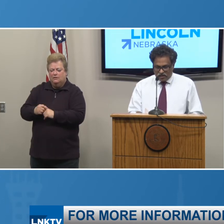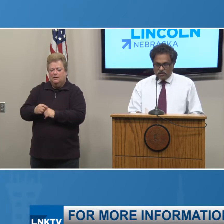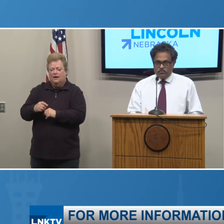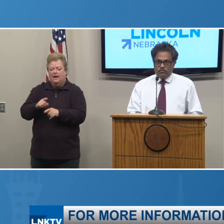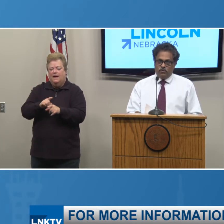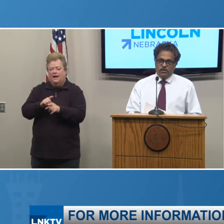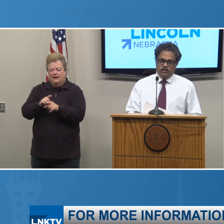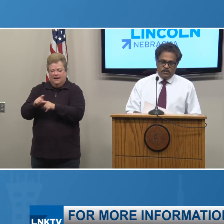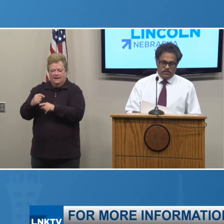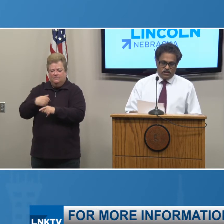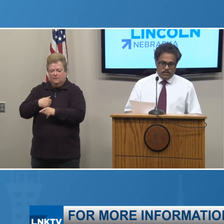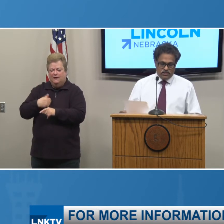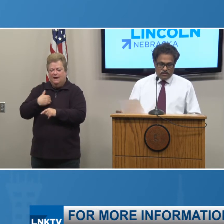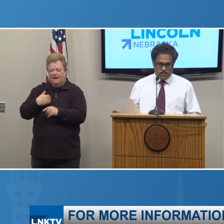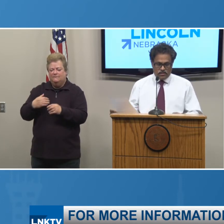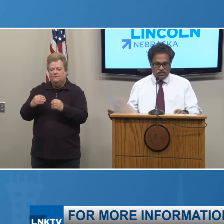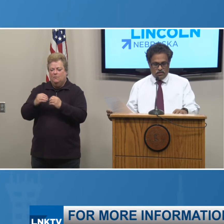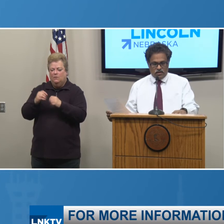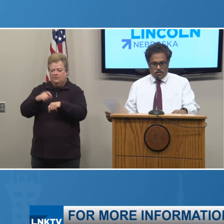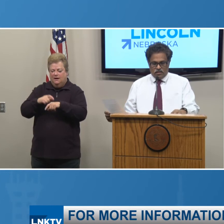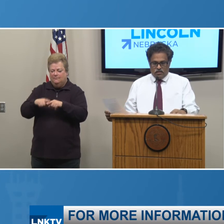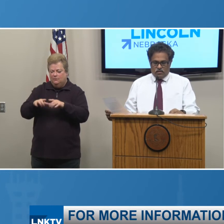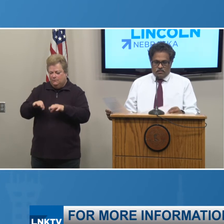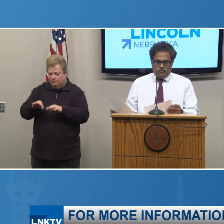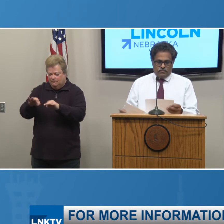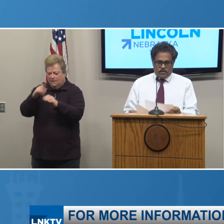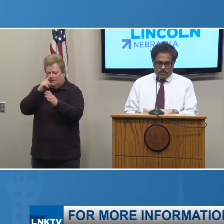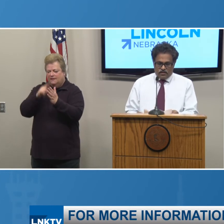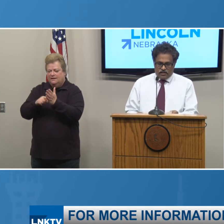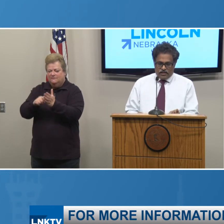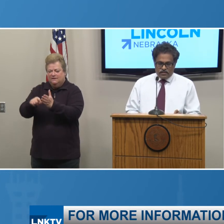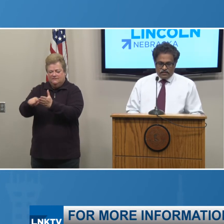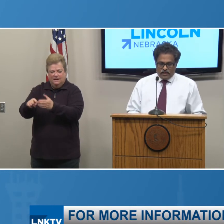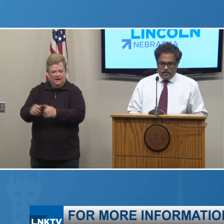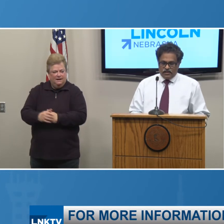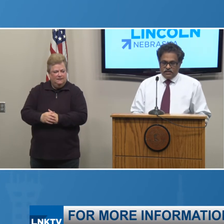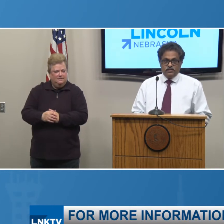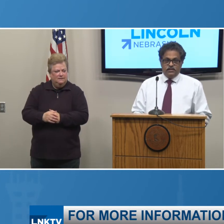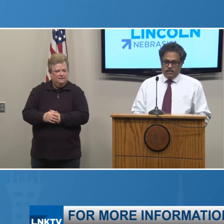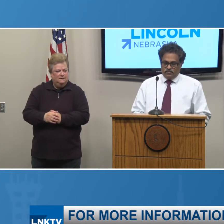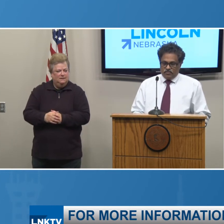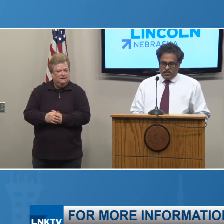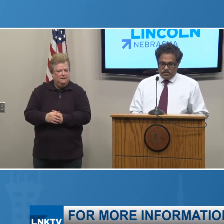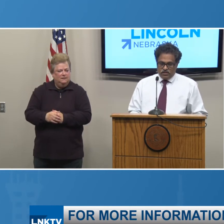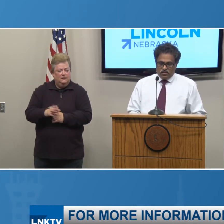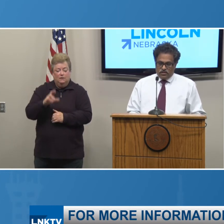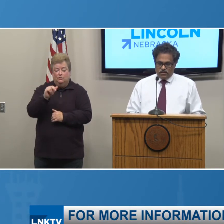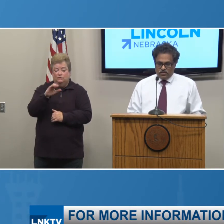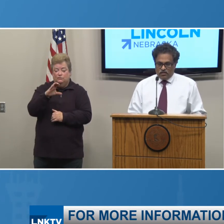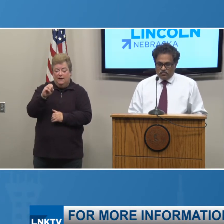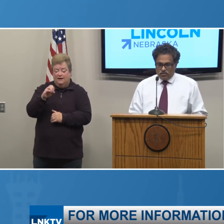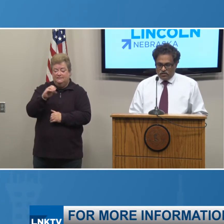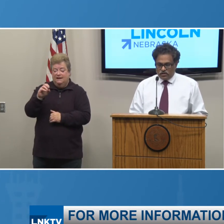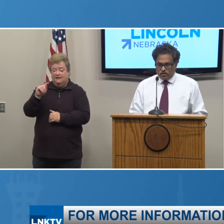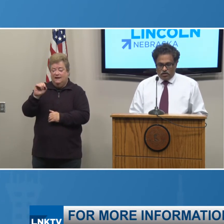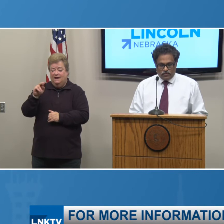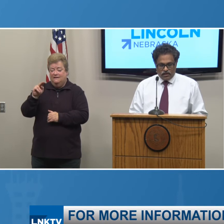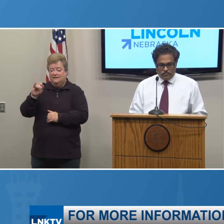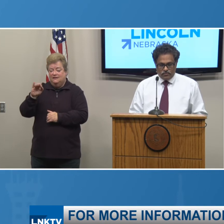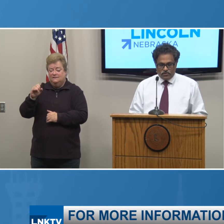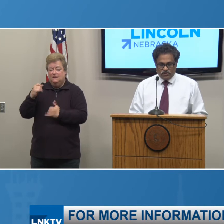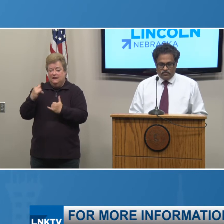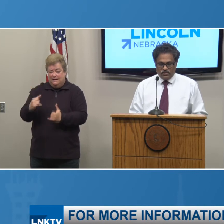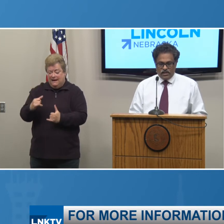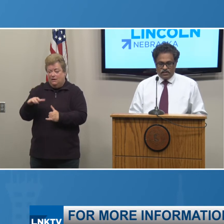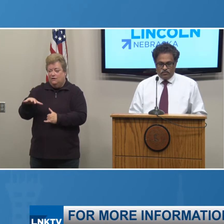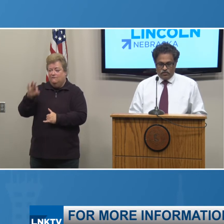to conduct more investigations. The race and ethnicity information is now on the top